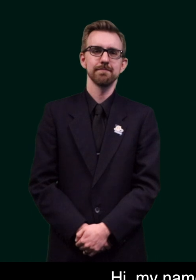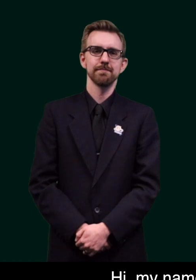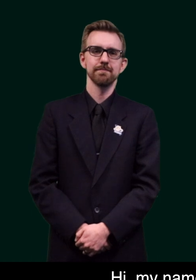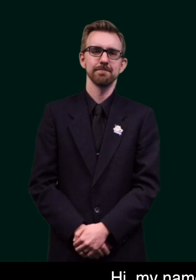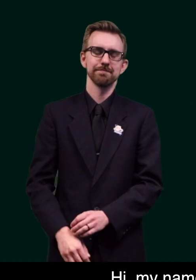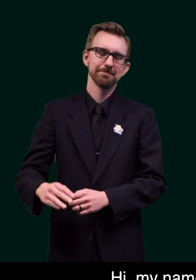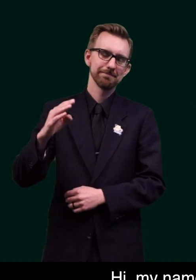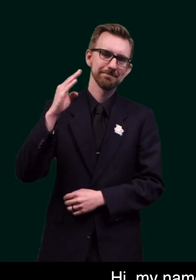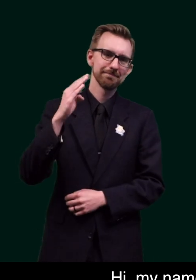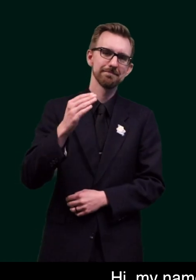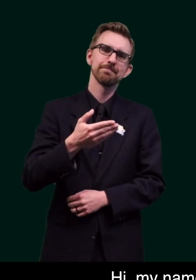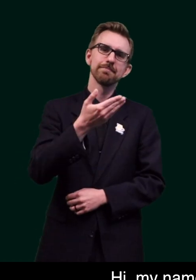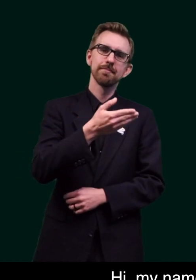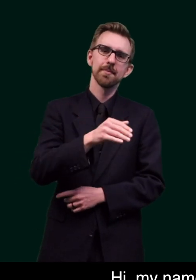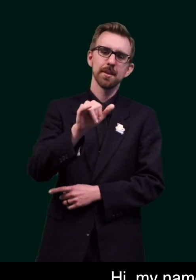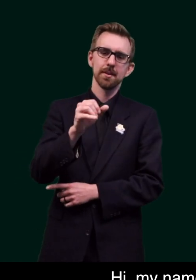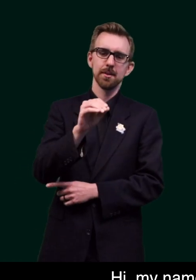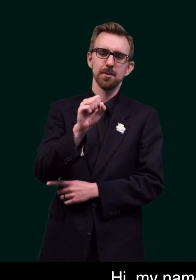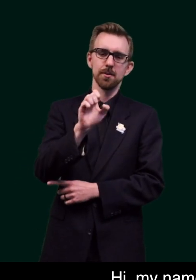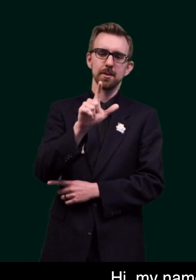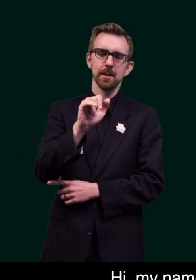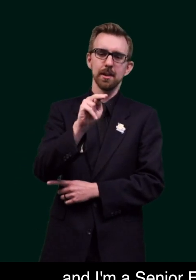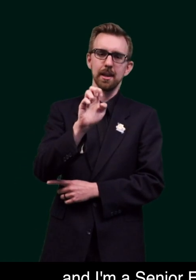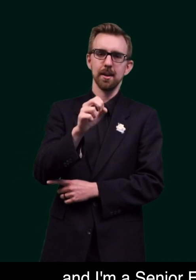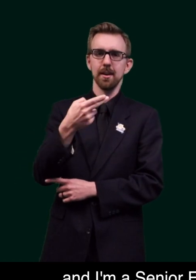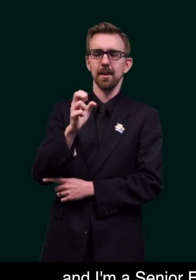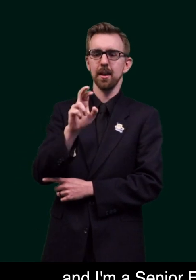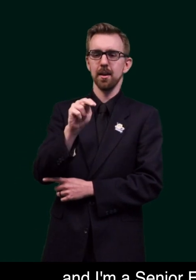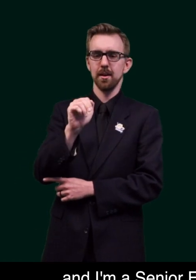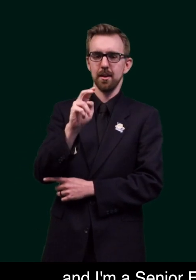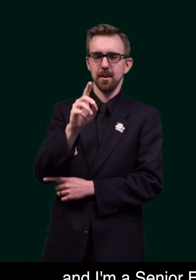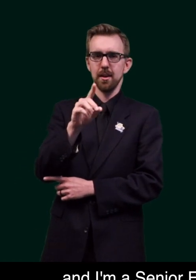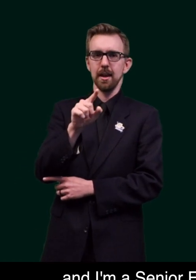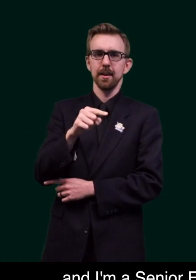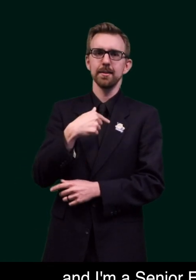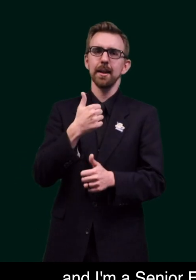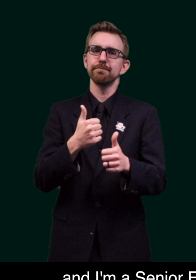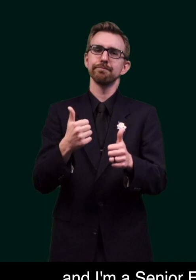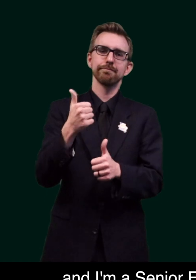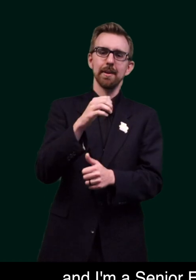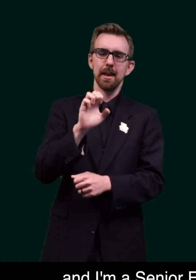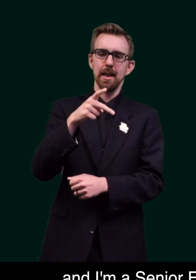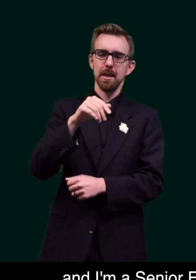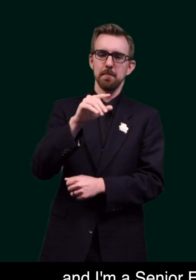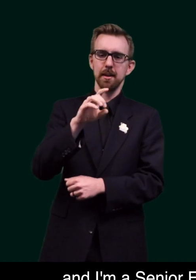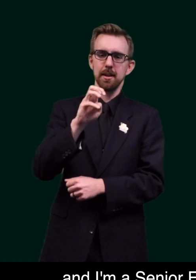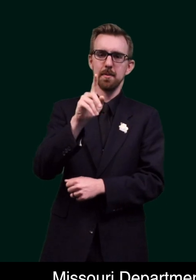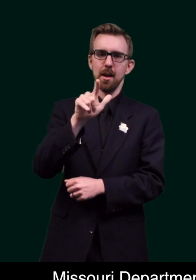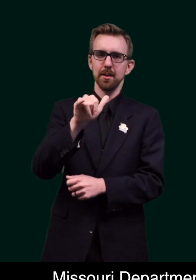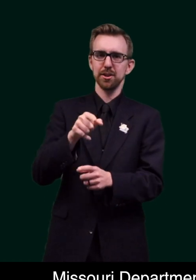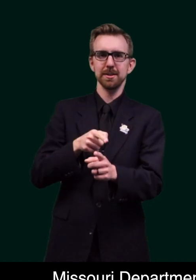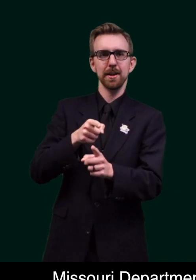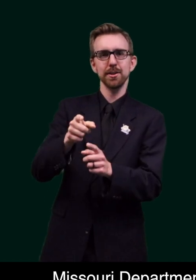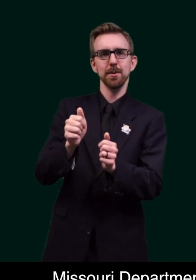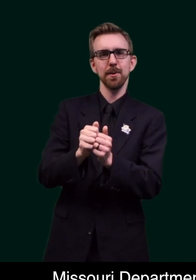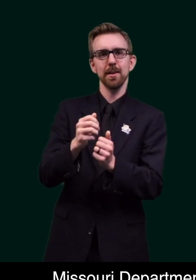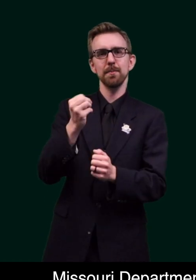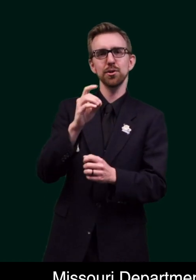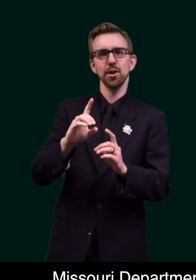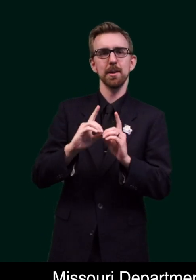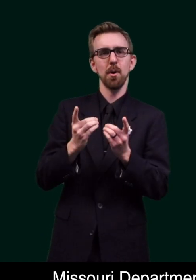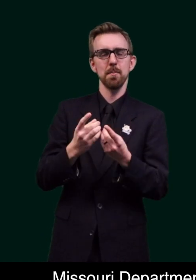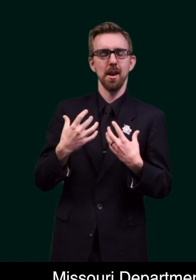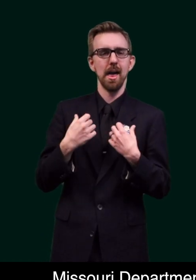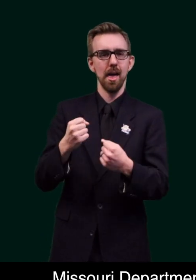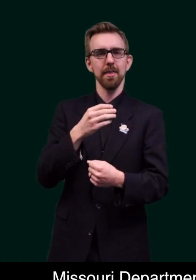Hi my name is Jocelyn Hernandez and I'm a senior epidemiology specialist with the Missouri Department of Health and